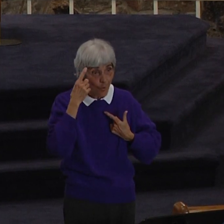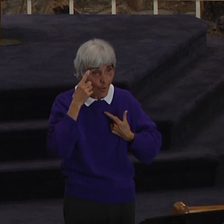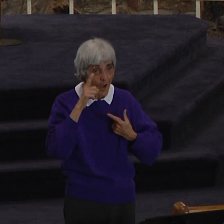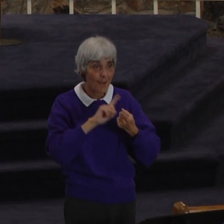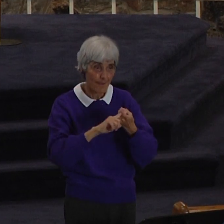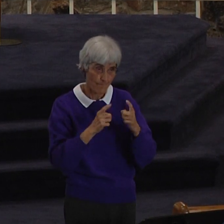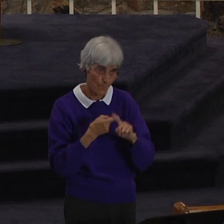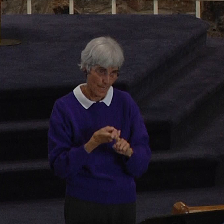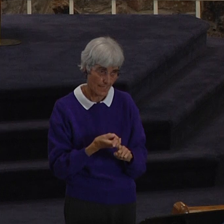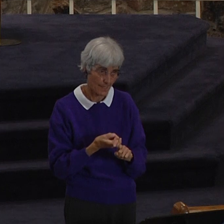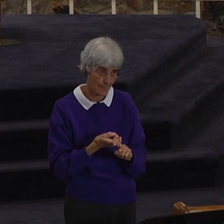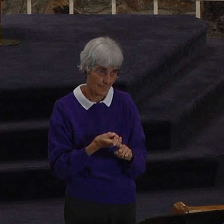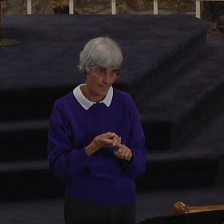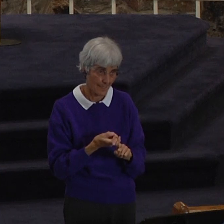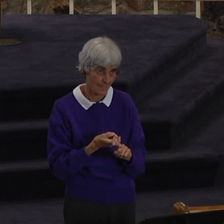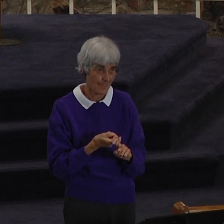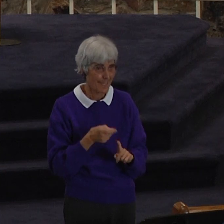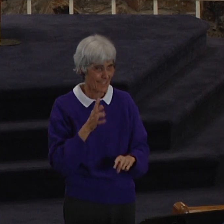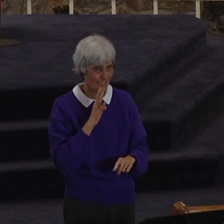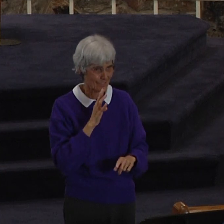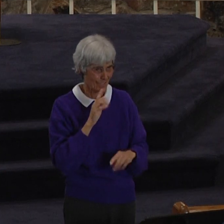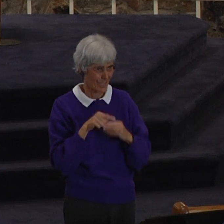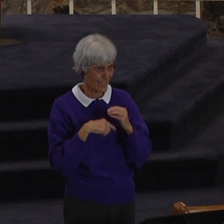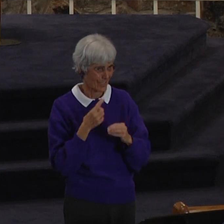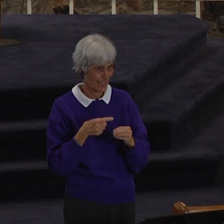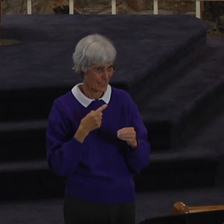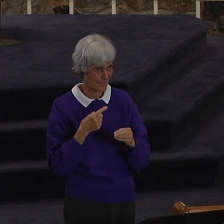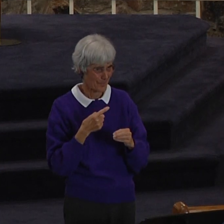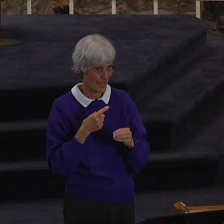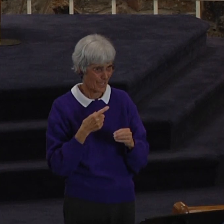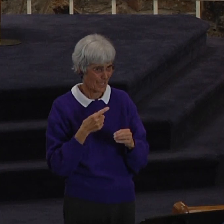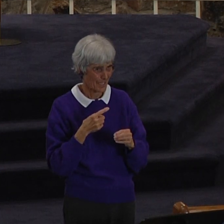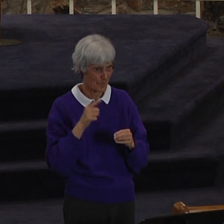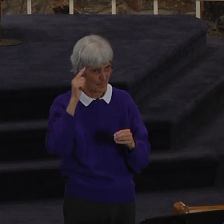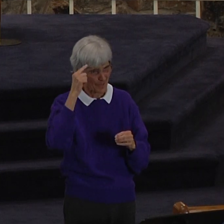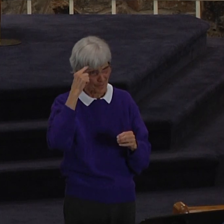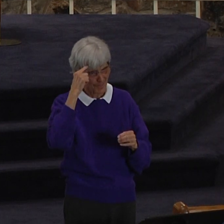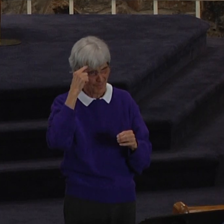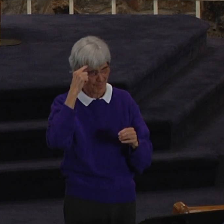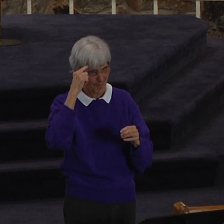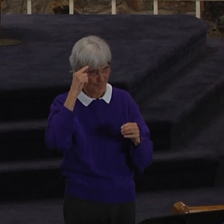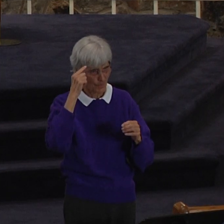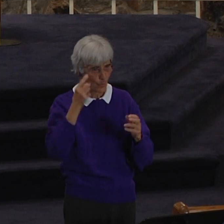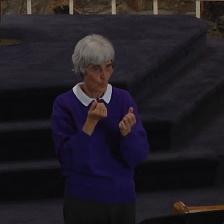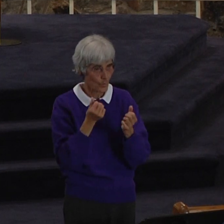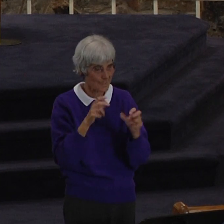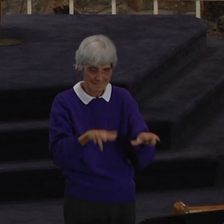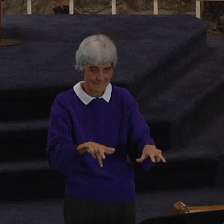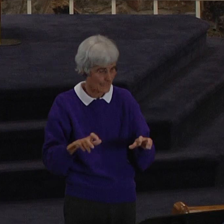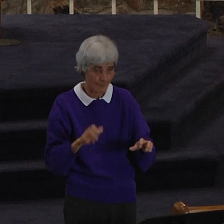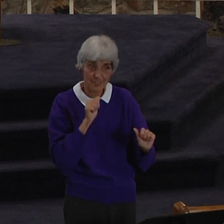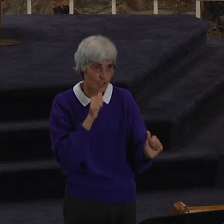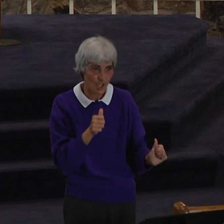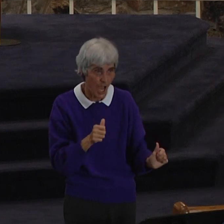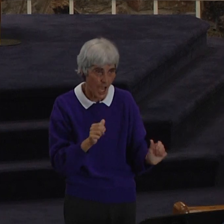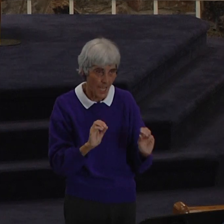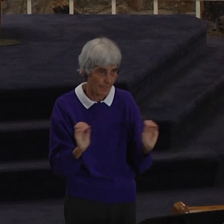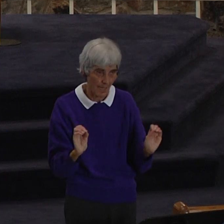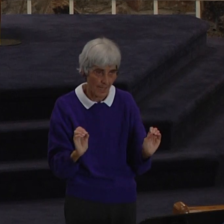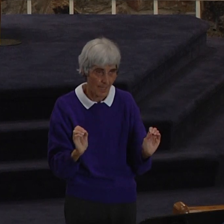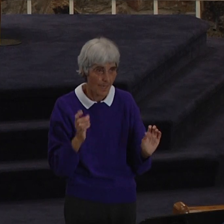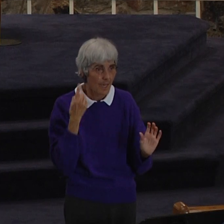friends. Talk about selfless service. Talk about